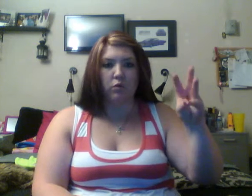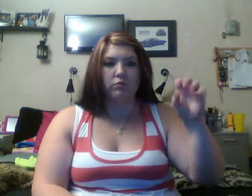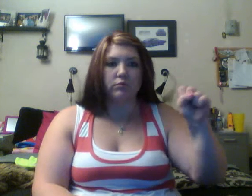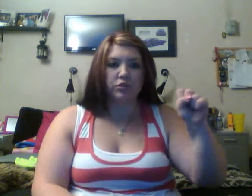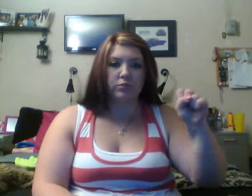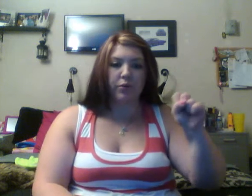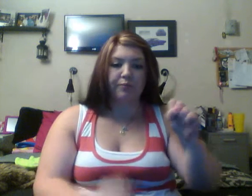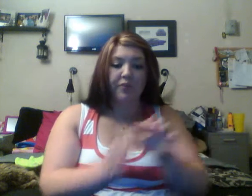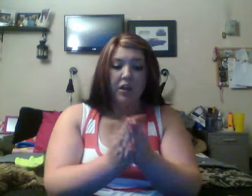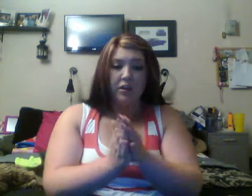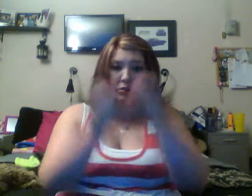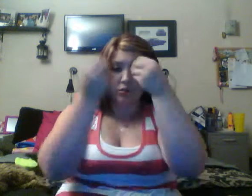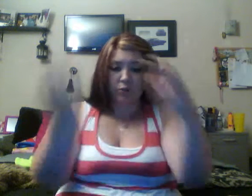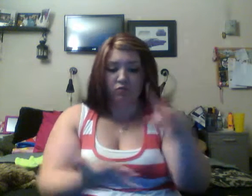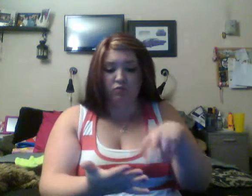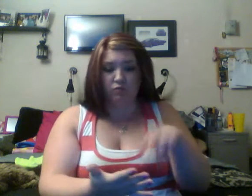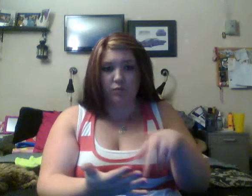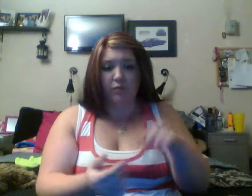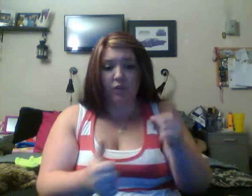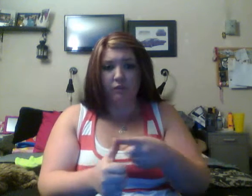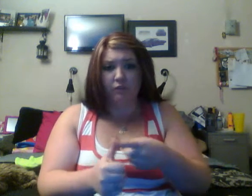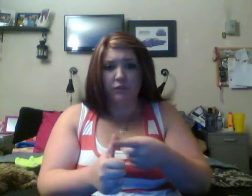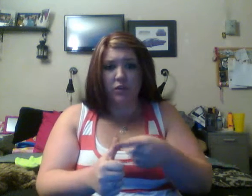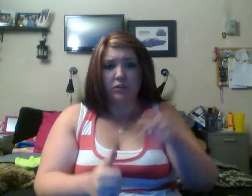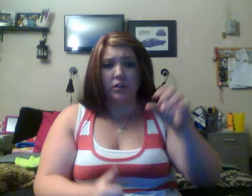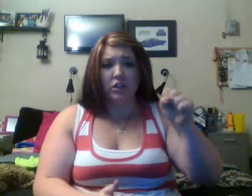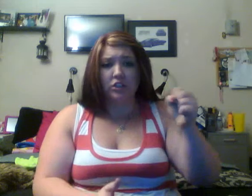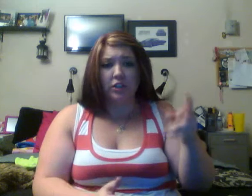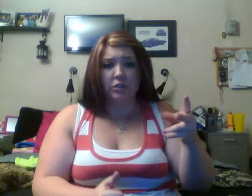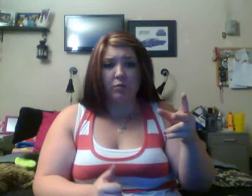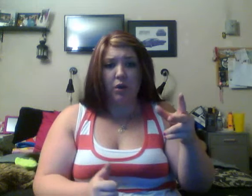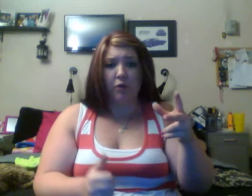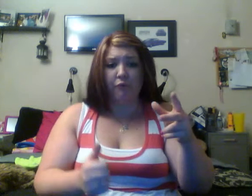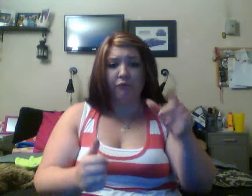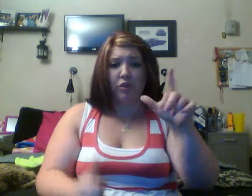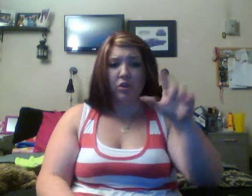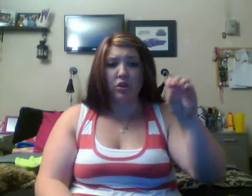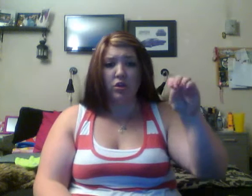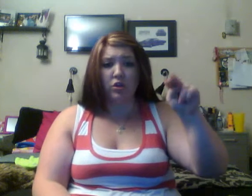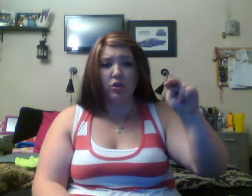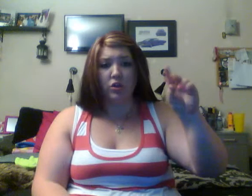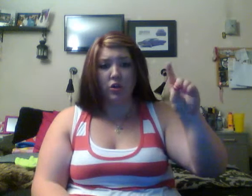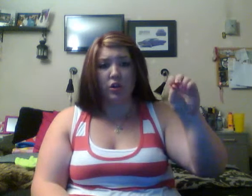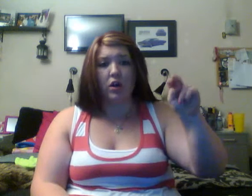is Shakespeare of London by Marchette Chute. That's spelled C-H-U-T-E. The